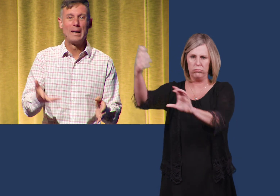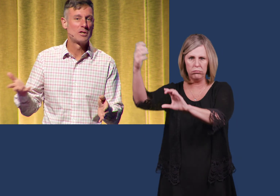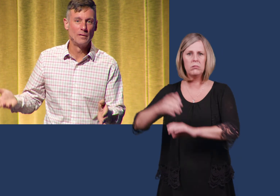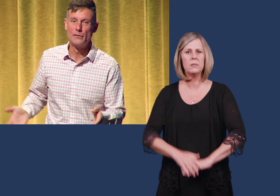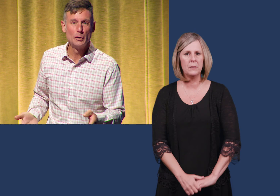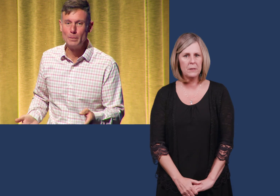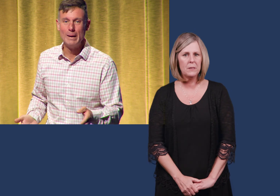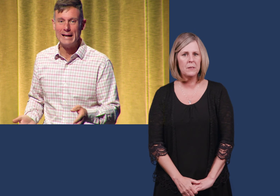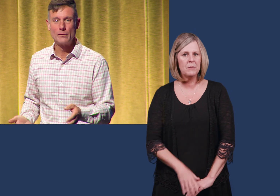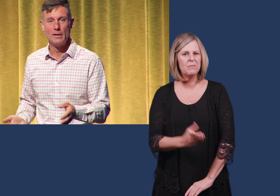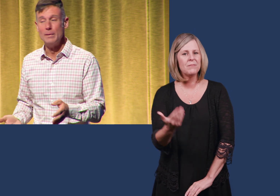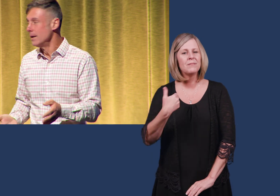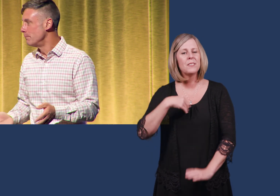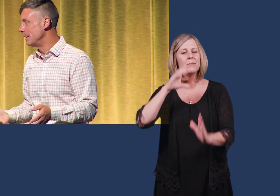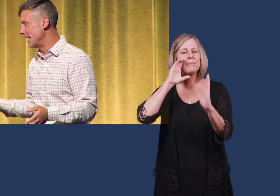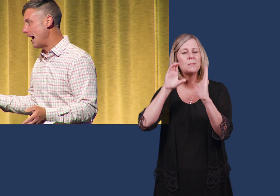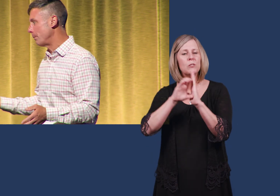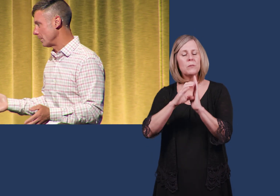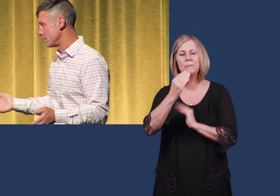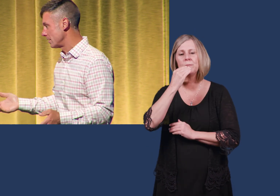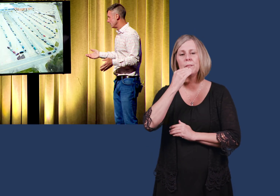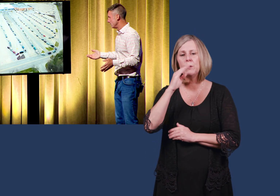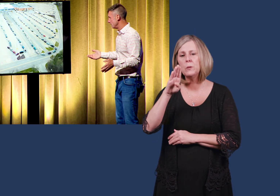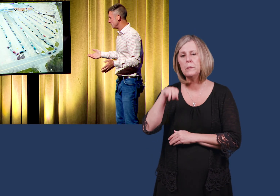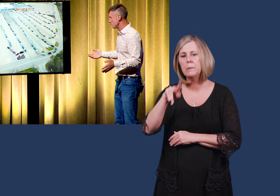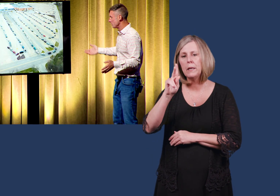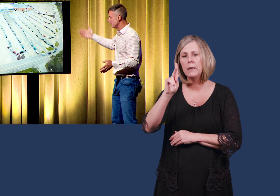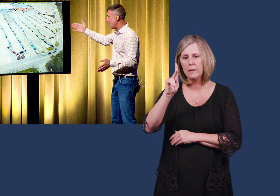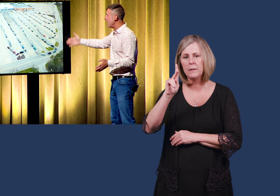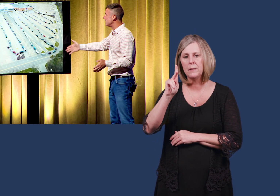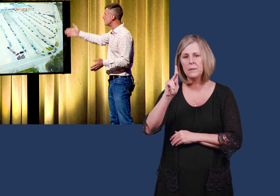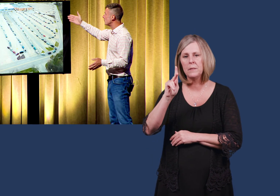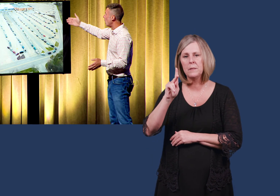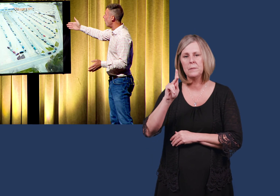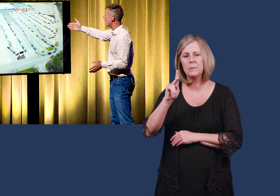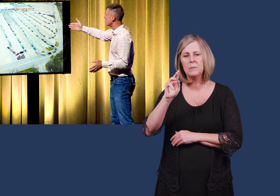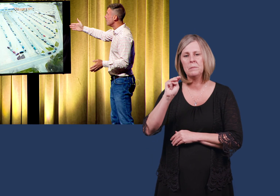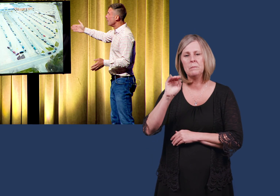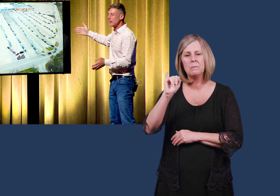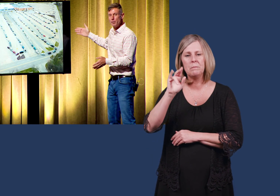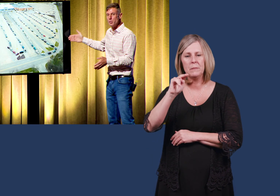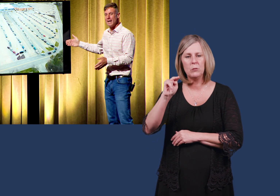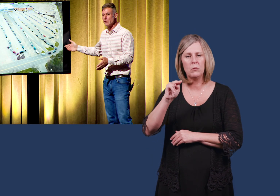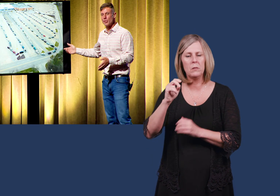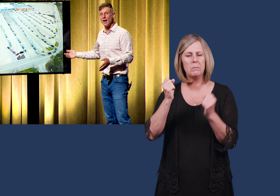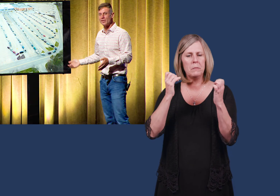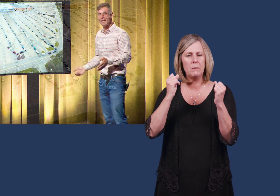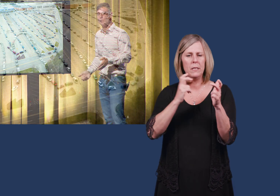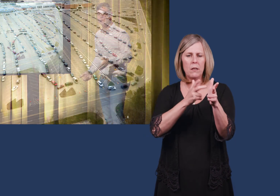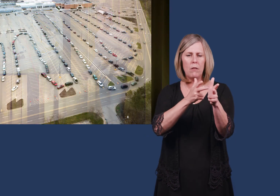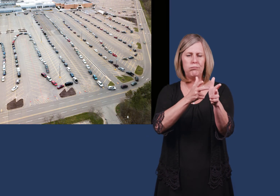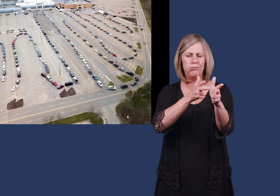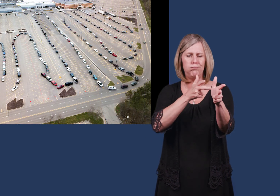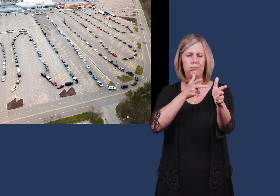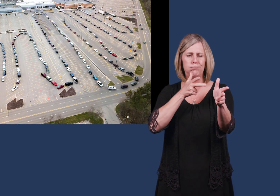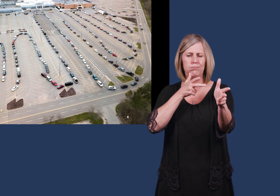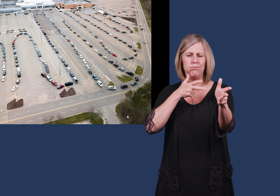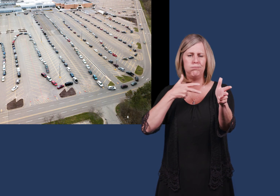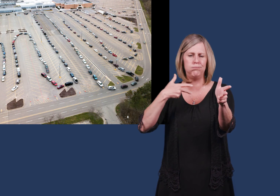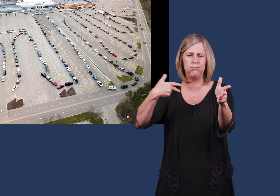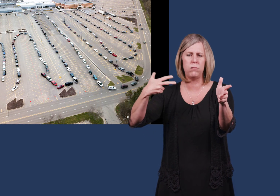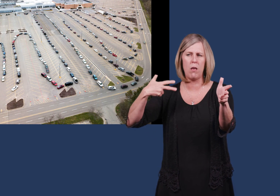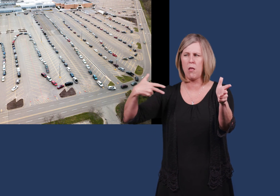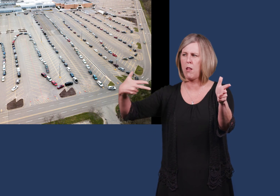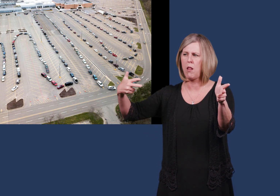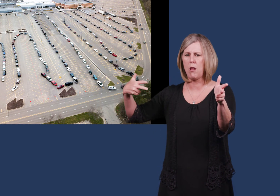Here's a picture of a food bank from Minneapolis. And it's just lines of cars. People who never thought they would ever be going to a